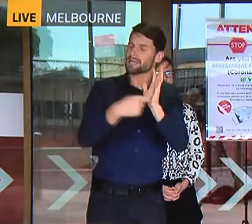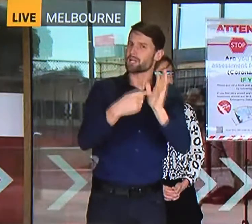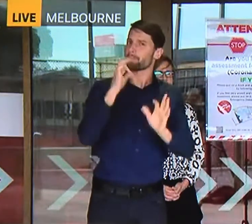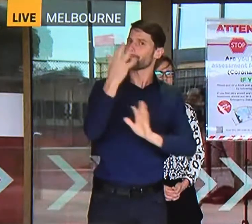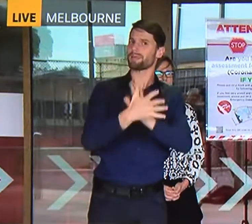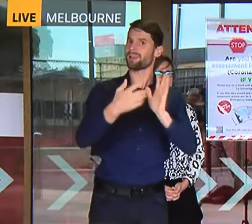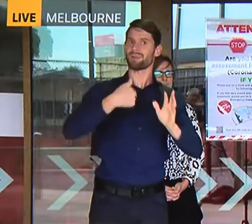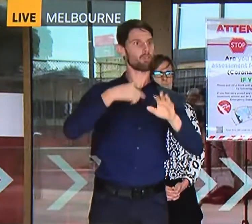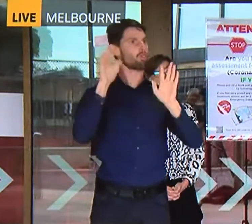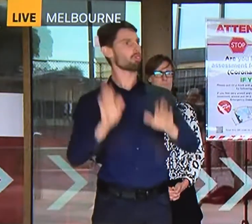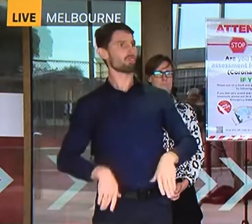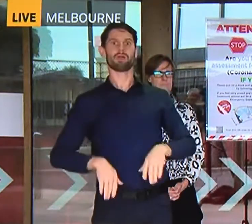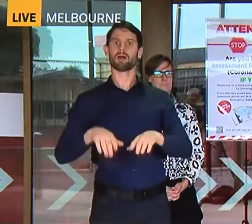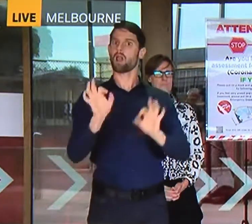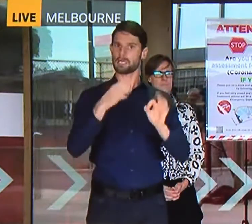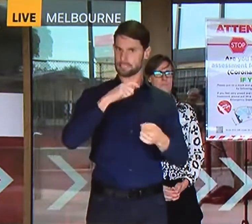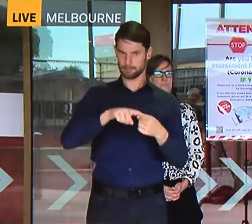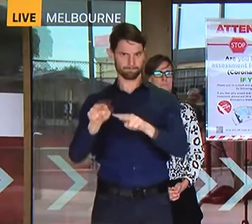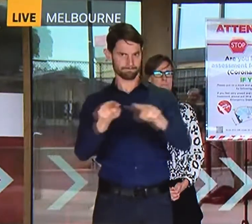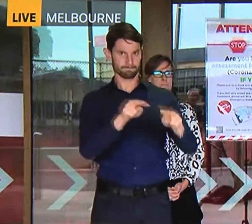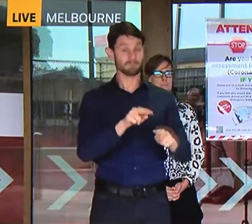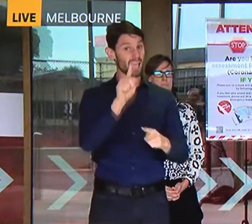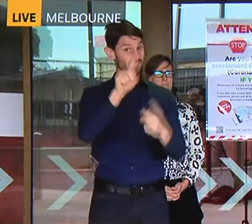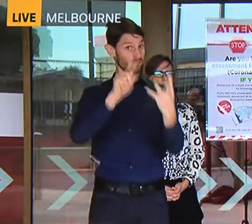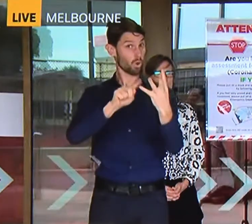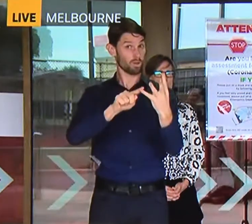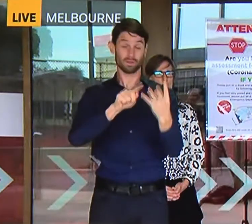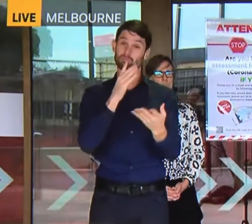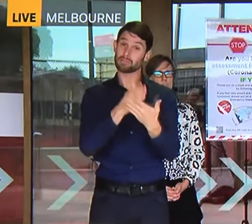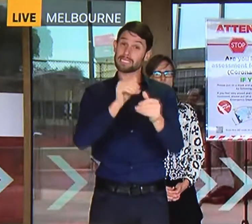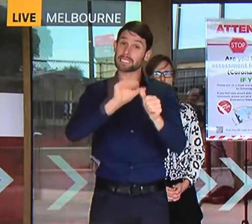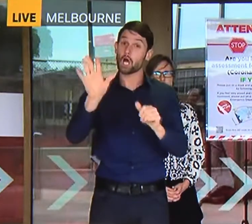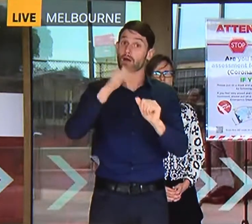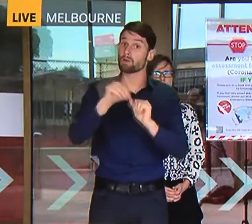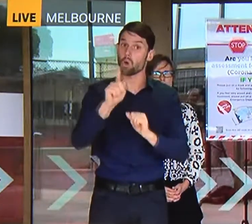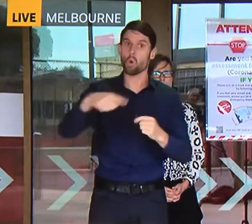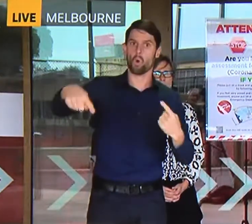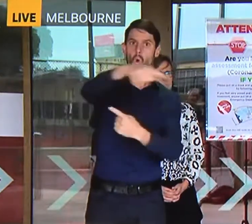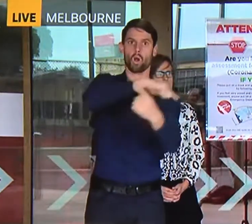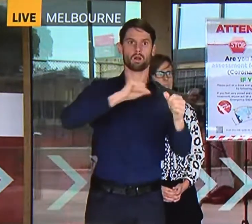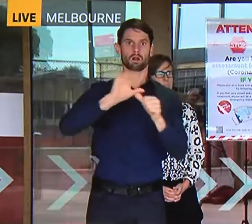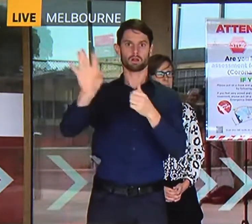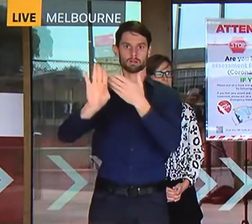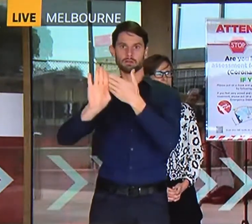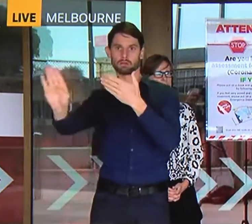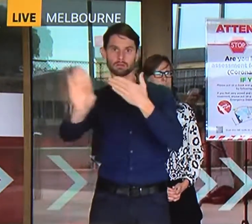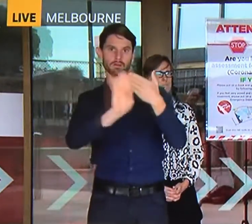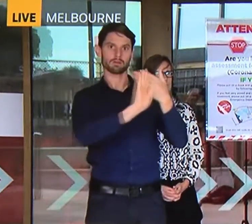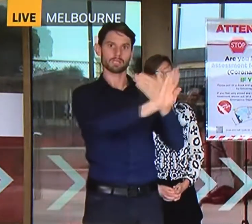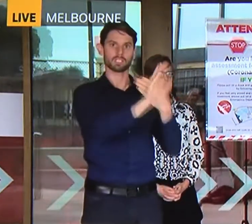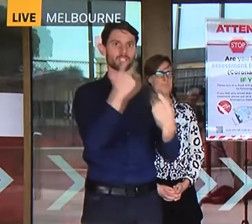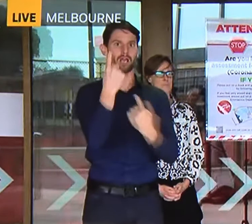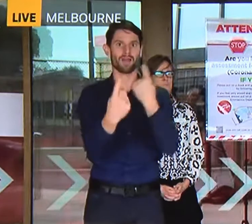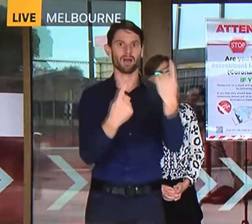fourth measure is probably the most significant of all. It's the social isolation, the distancing measures that are so hard for